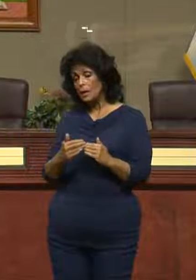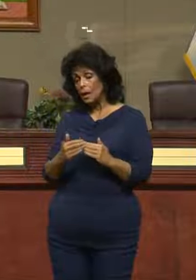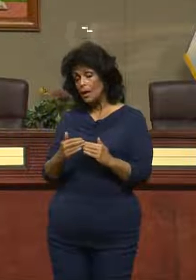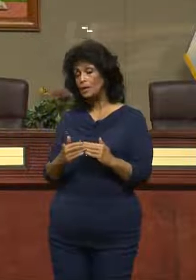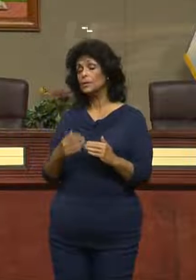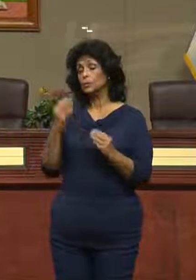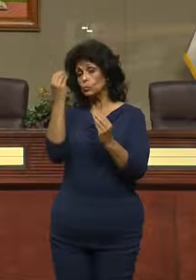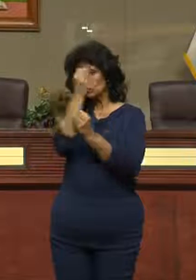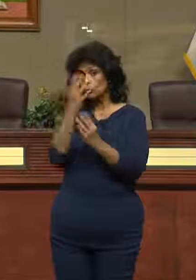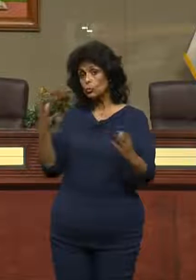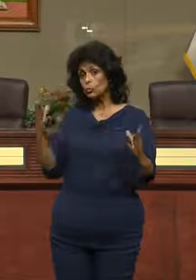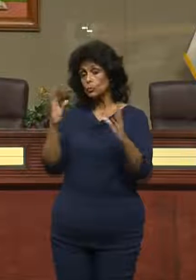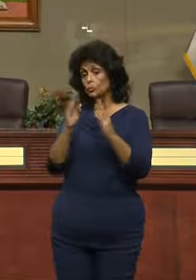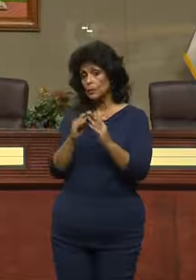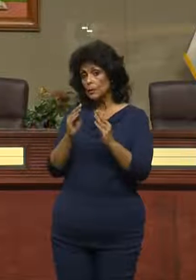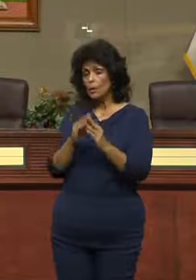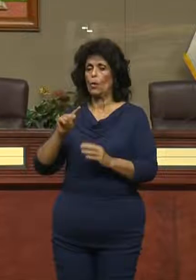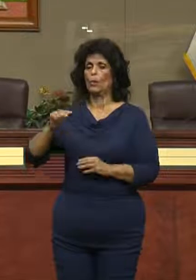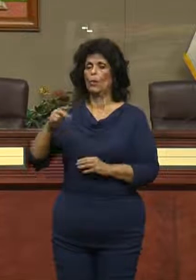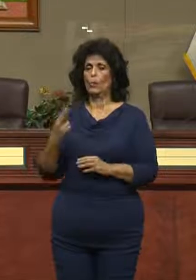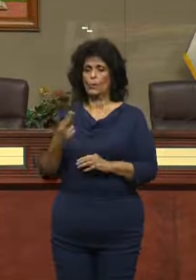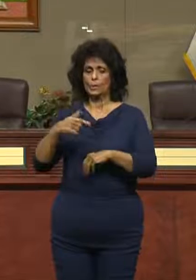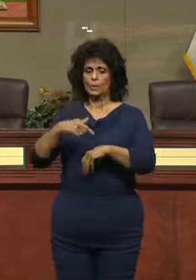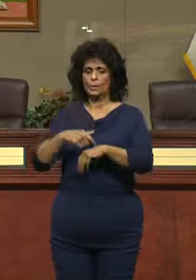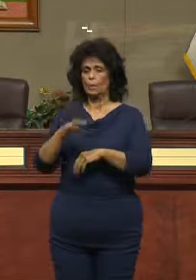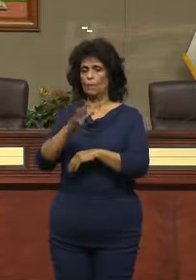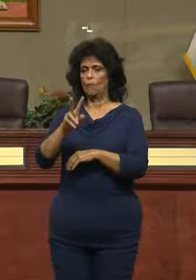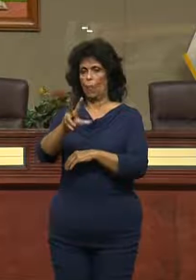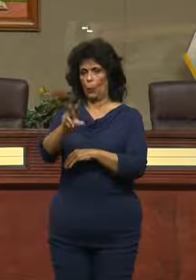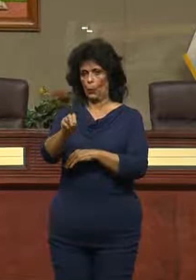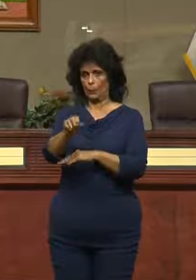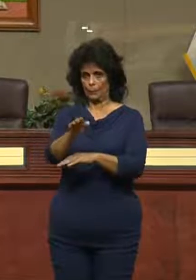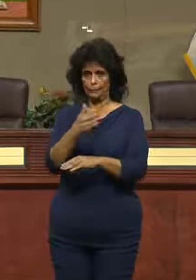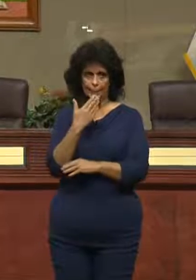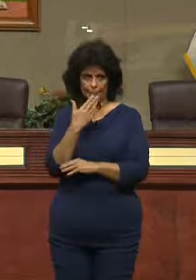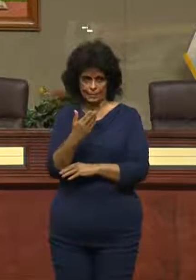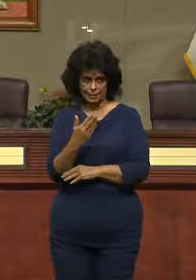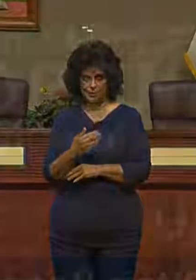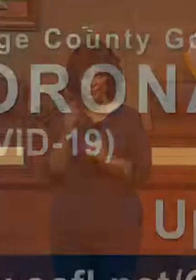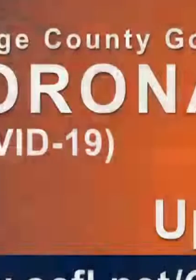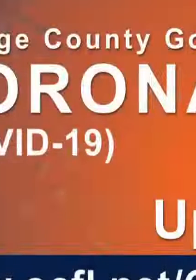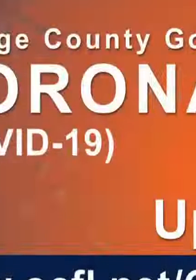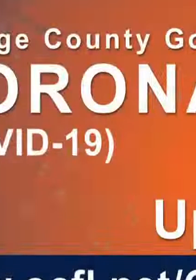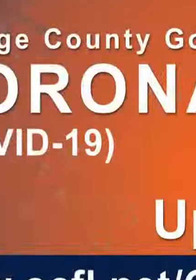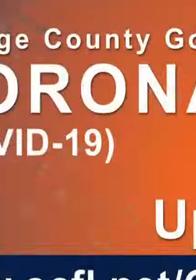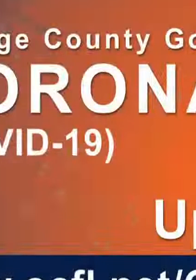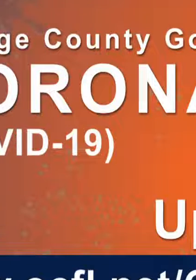briefing will be on Thursday at 4:30 p.m. We'll see you then.